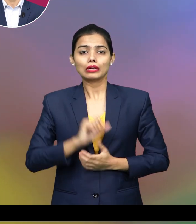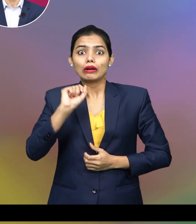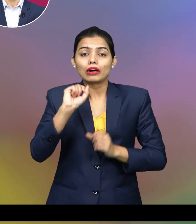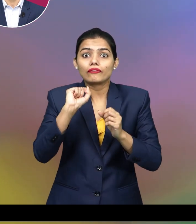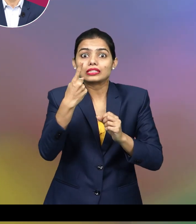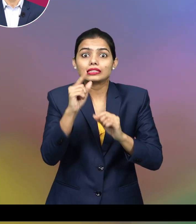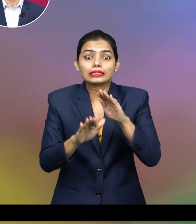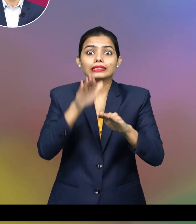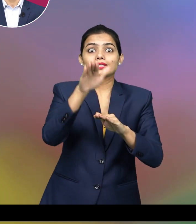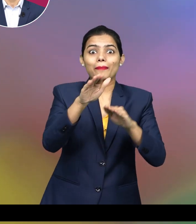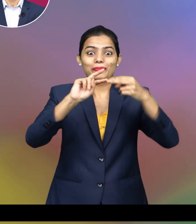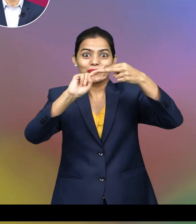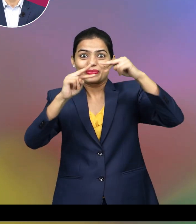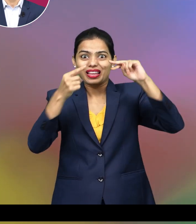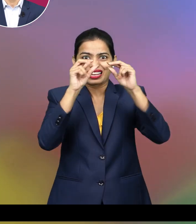interphase,